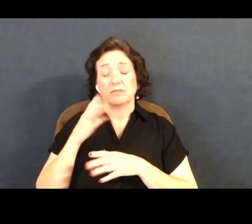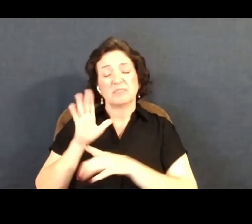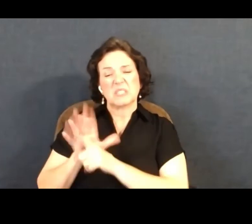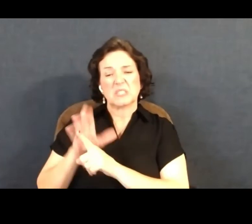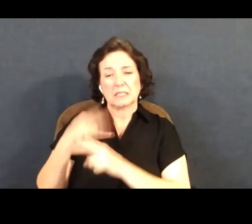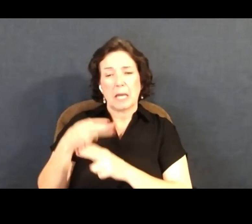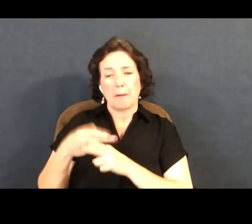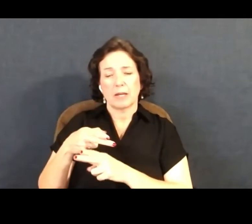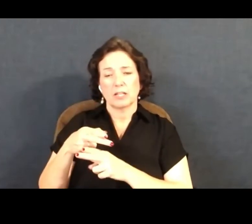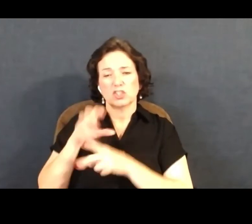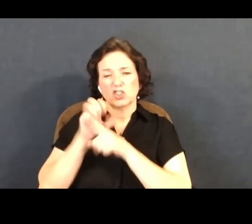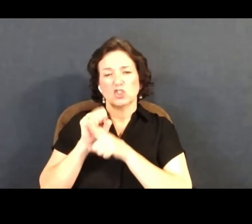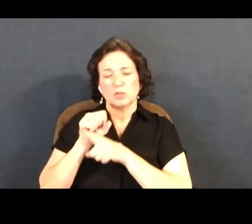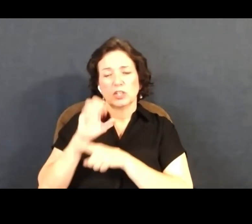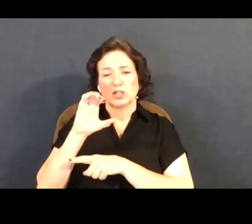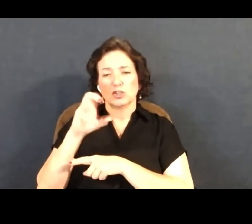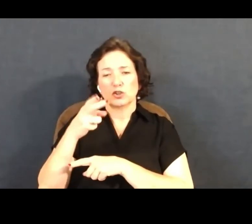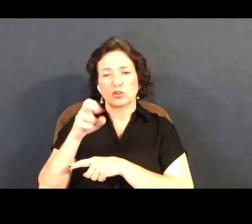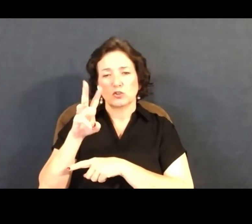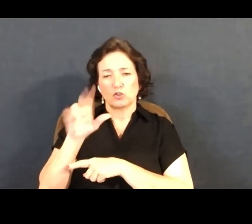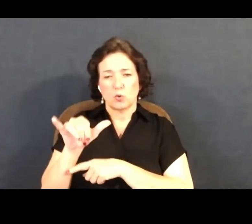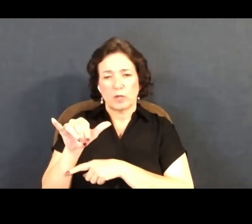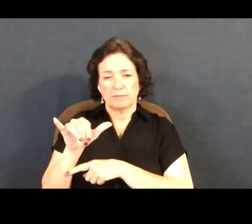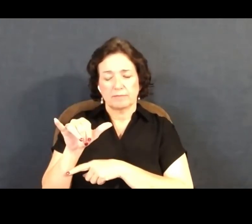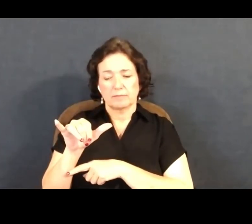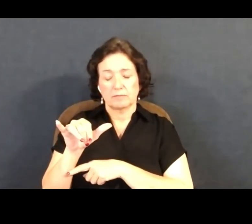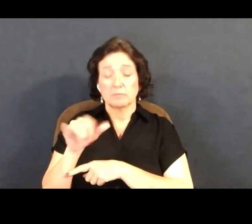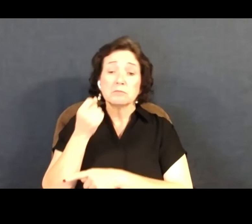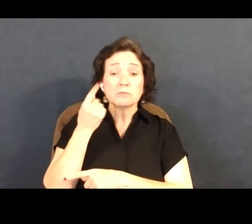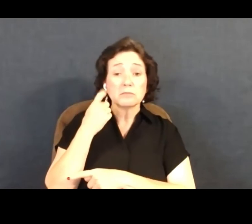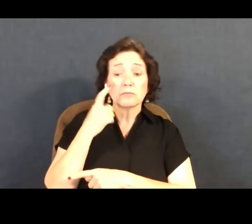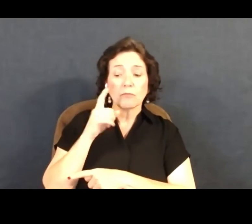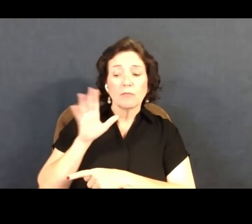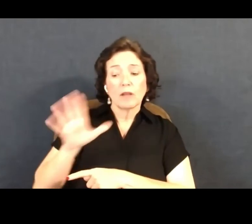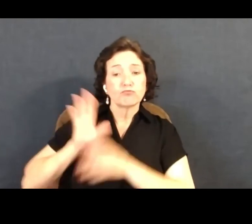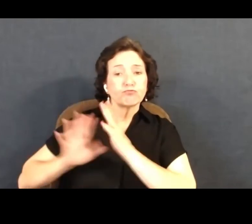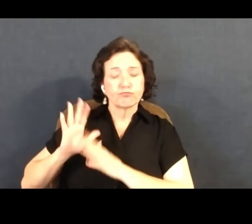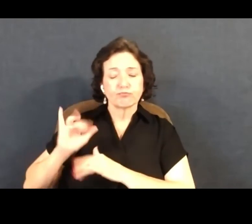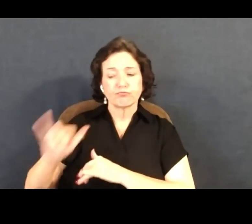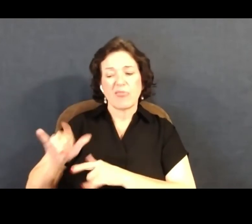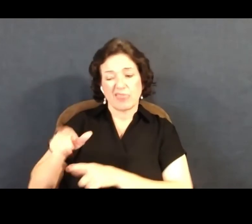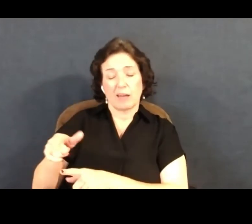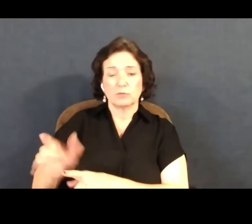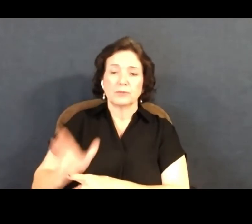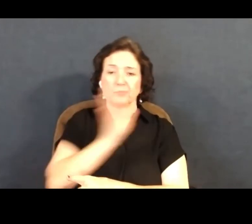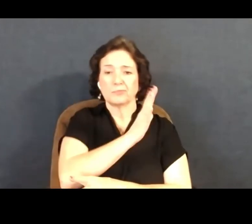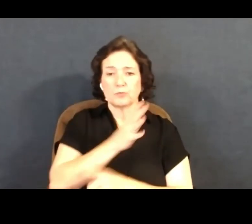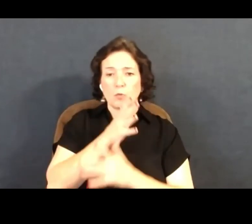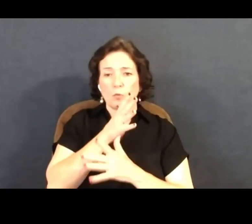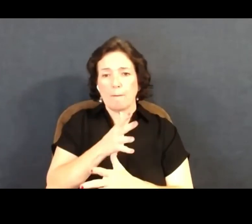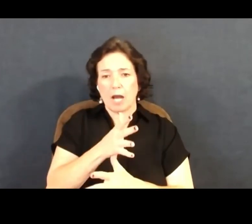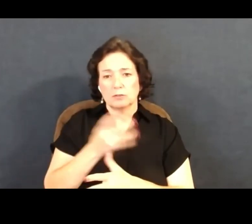But you got to know a little bit of the background about this. He was Grandma's dog. That's what Grandma